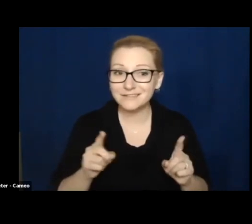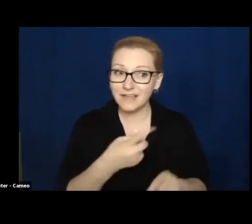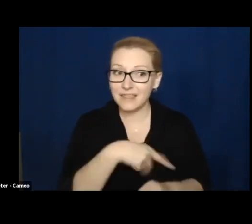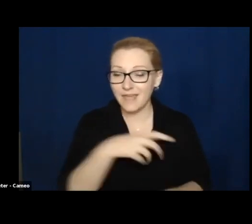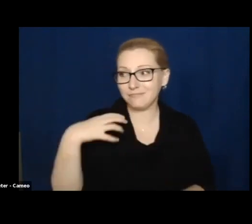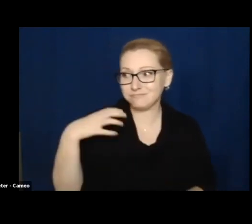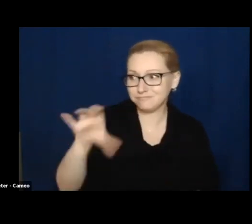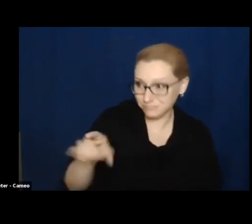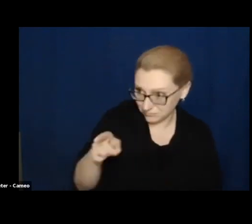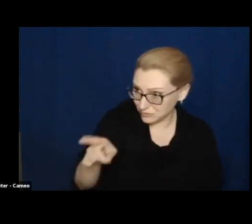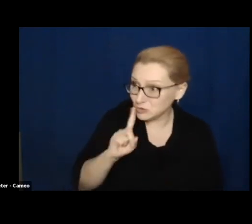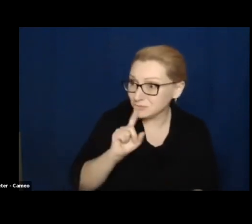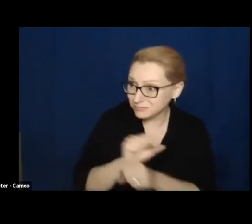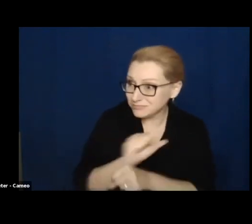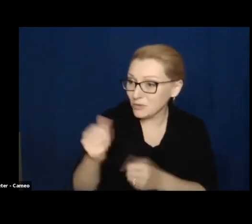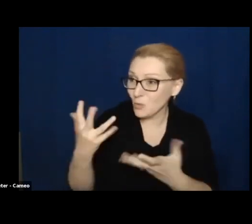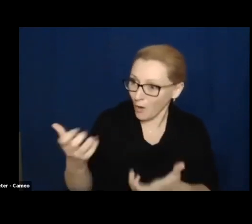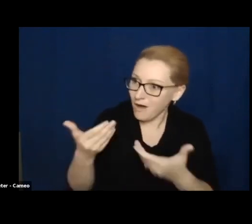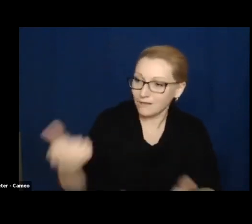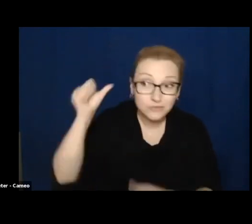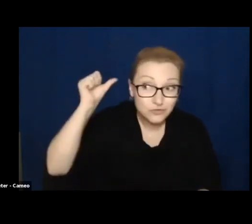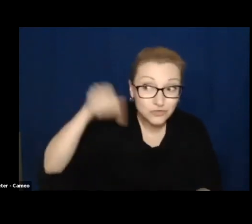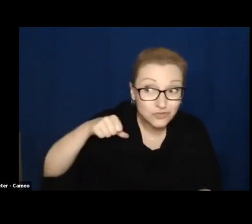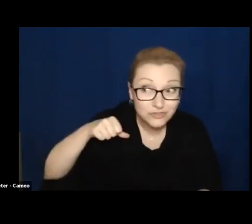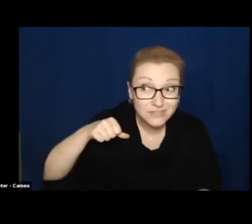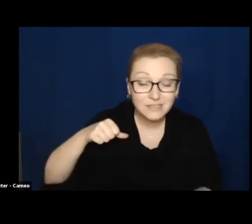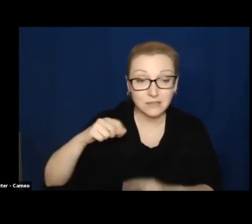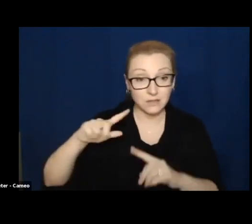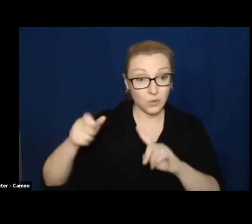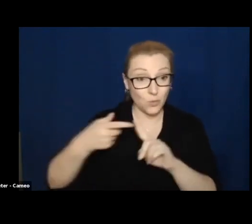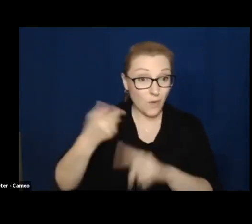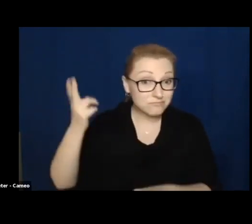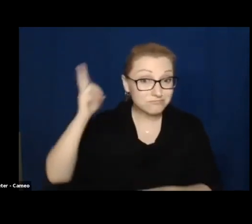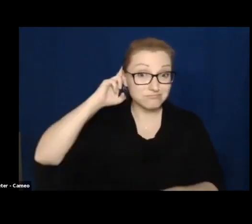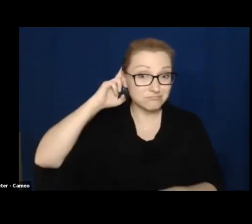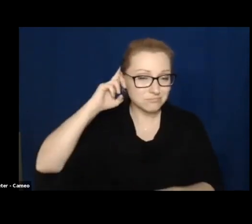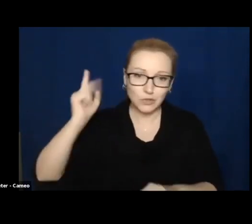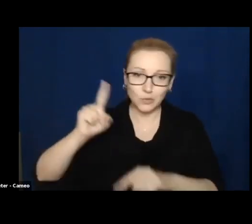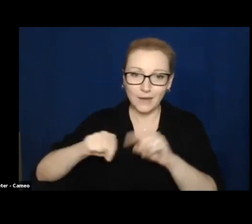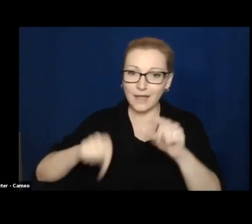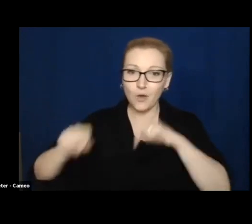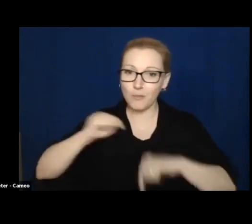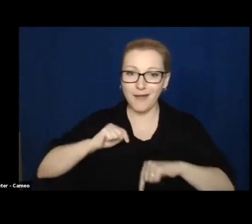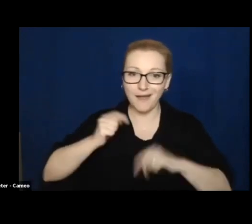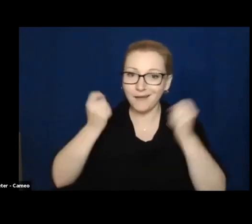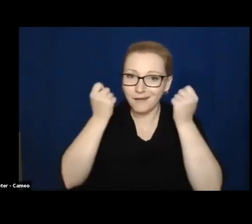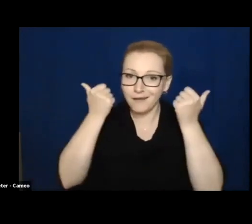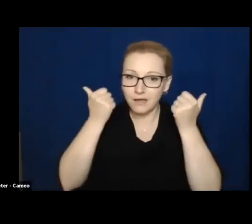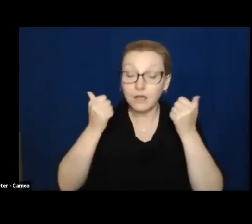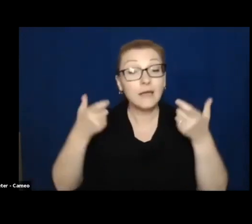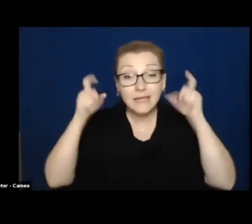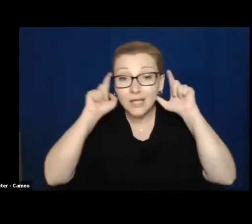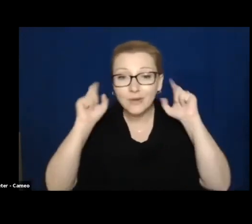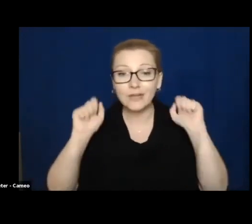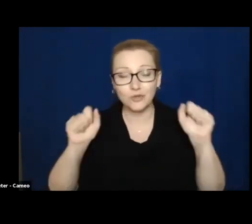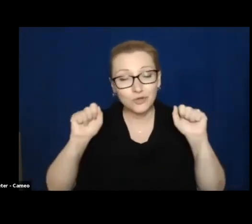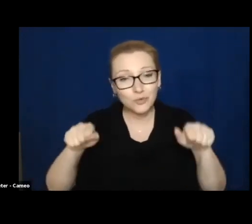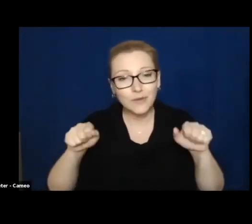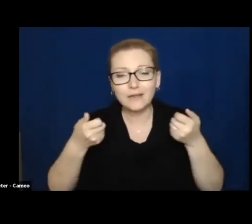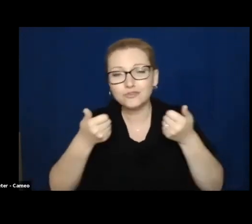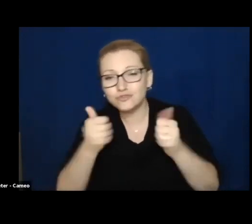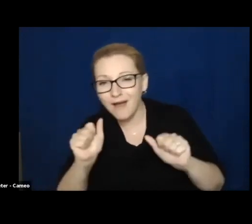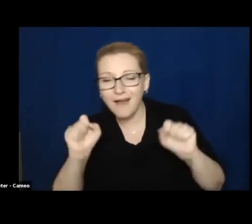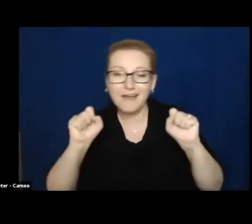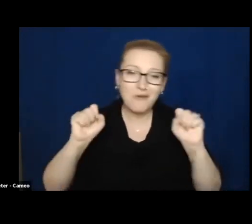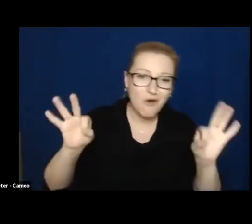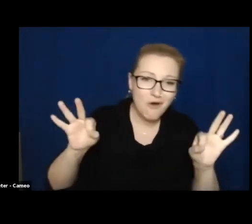do you want to go through with it? Once you get a cochlear implant, you can't go back. Hearing aids, you can always